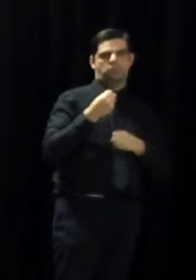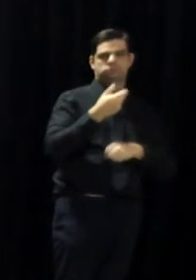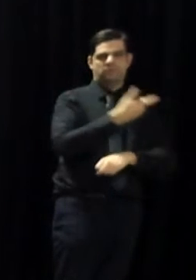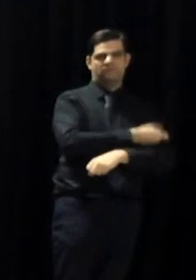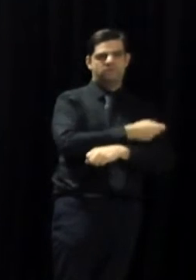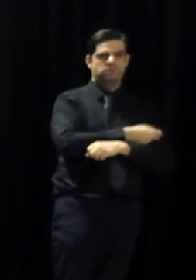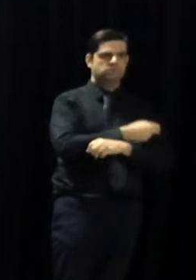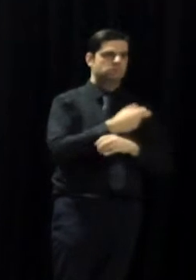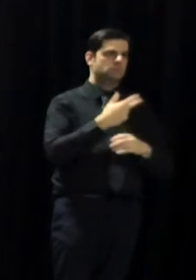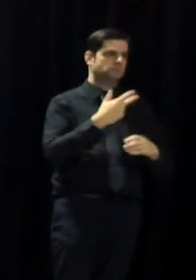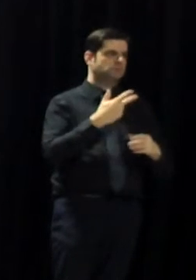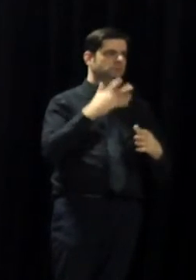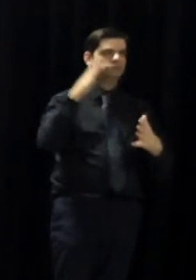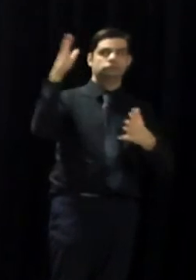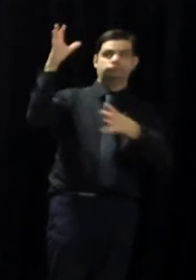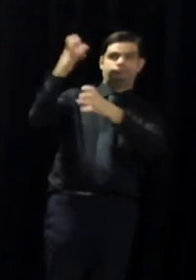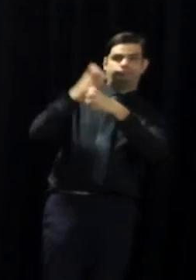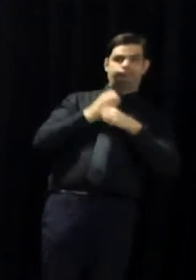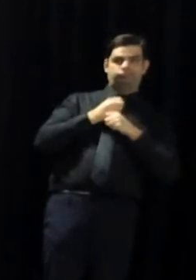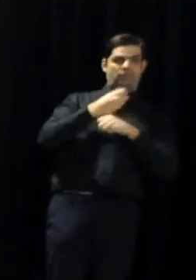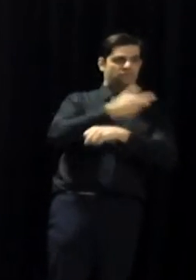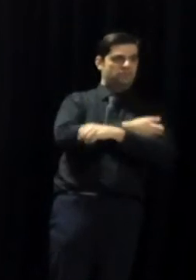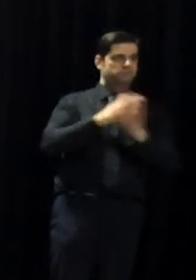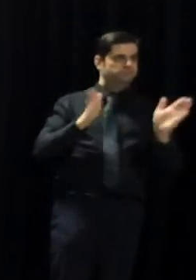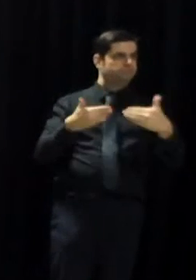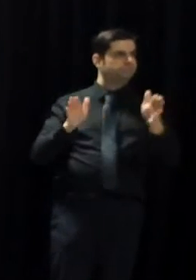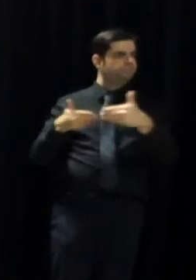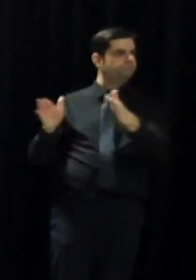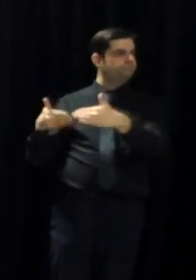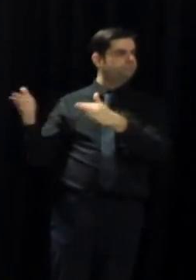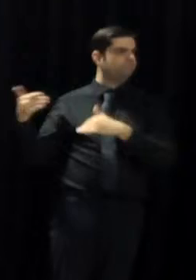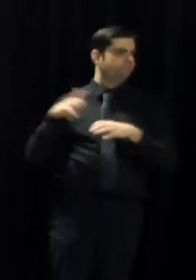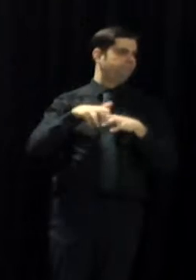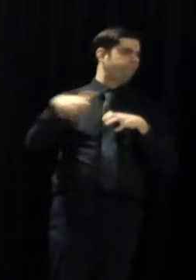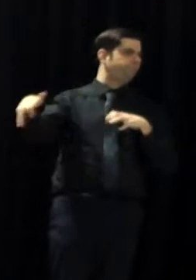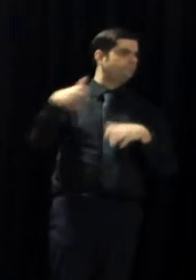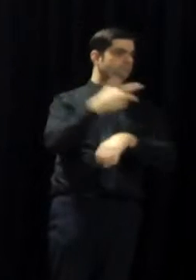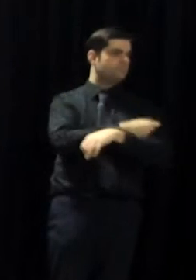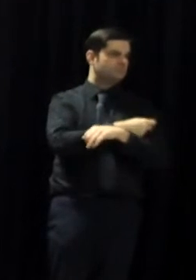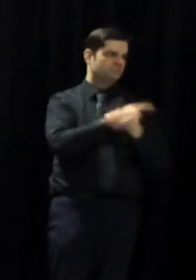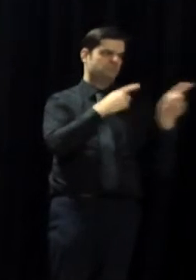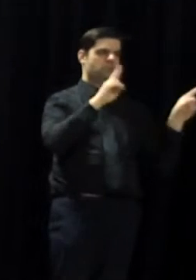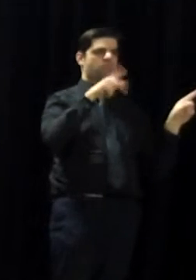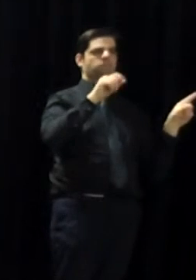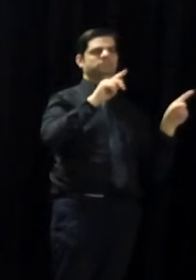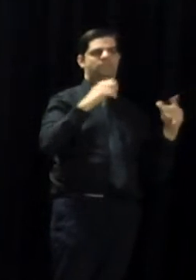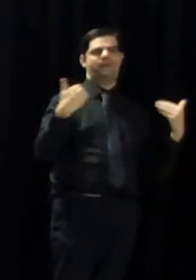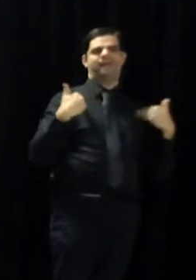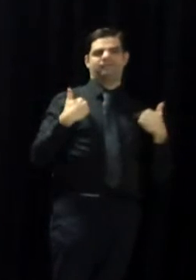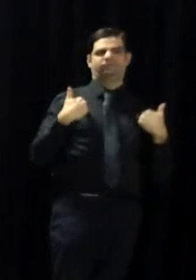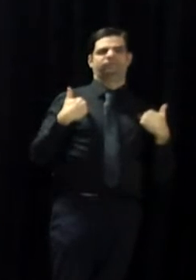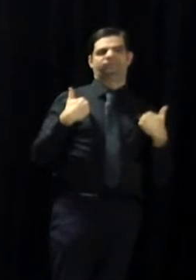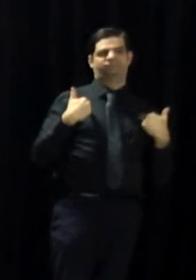to my understanding, they can't just give the vaccine. I got 2,000 of them. I'm going to give you 300